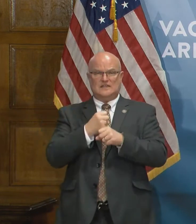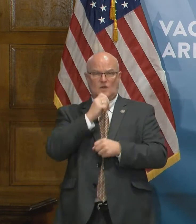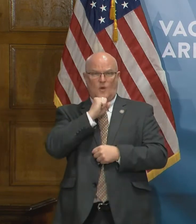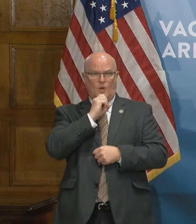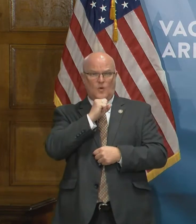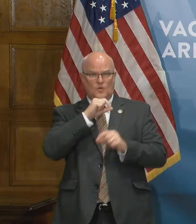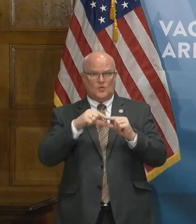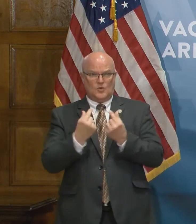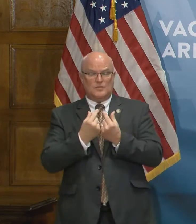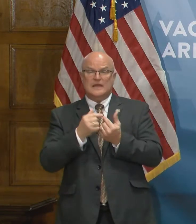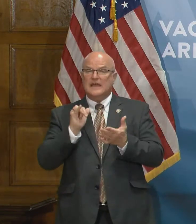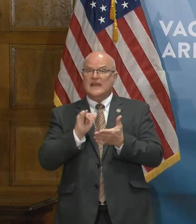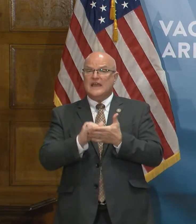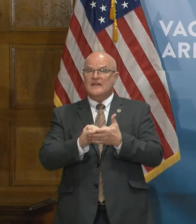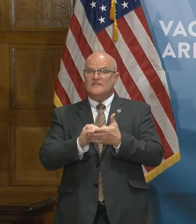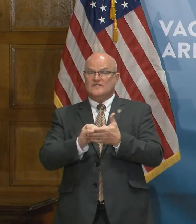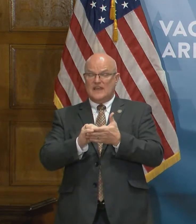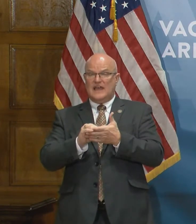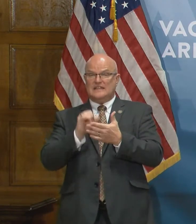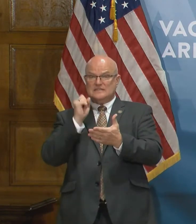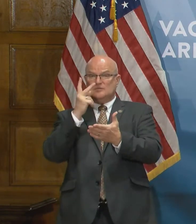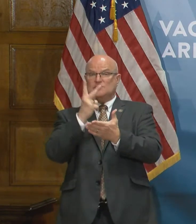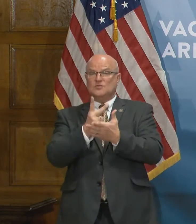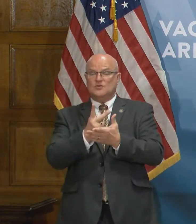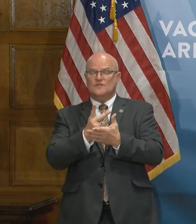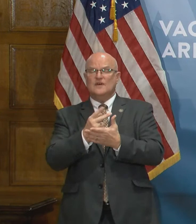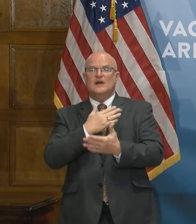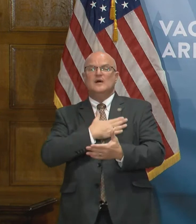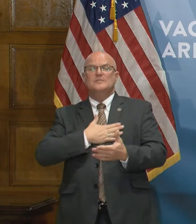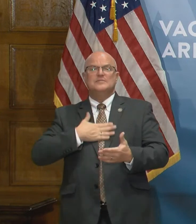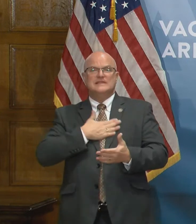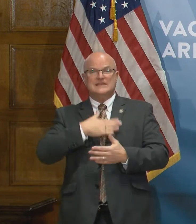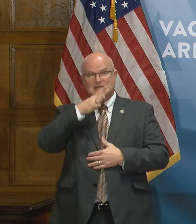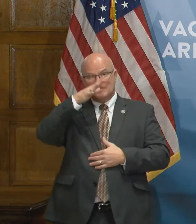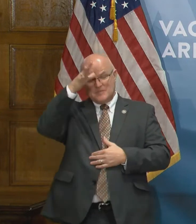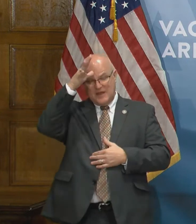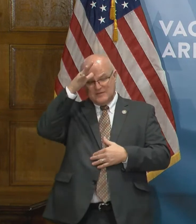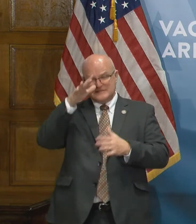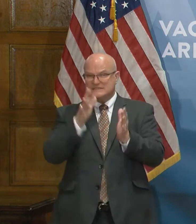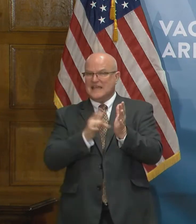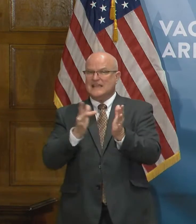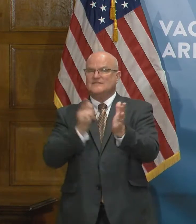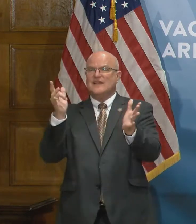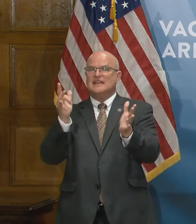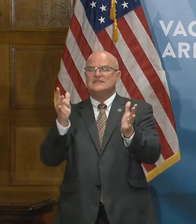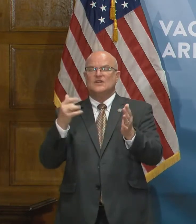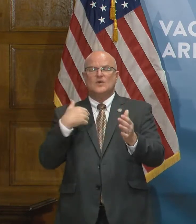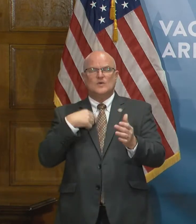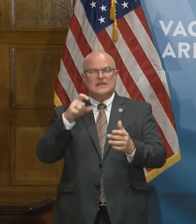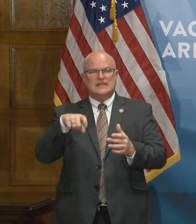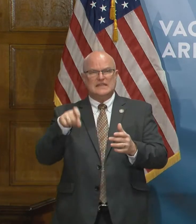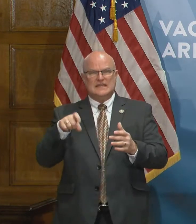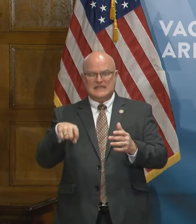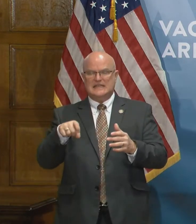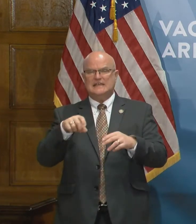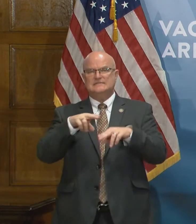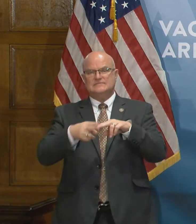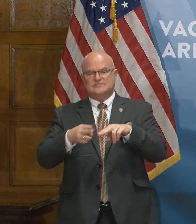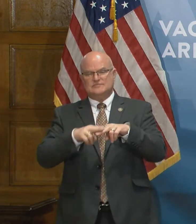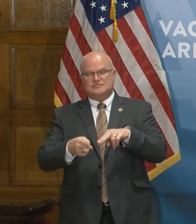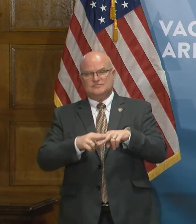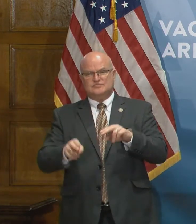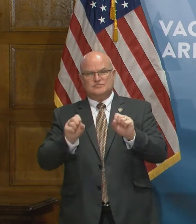Again, if these are authorized, please, parents, take advantage of this at their appropriate time. We need to decrease the possibility of the